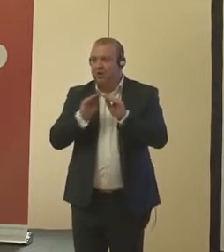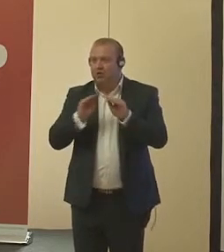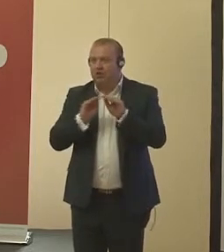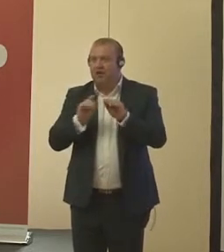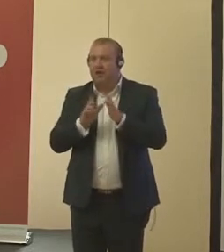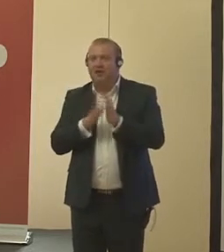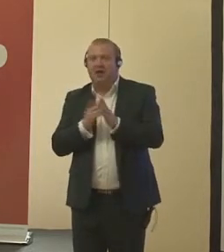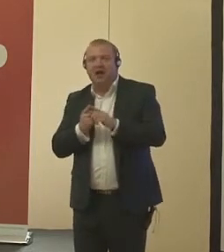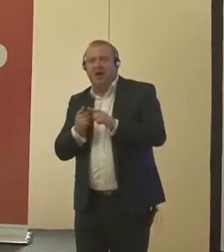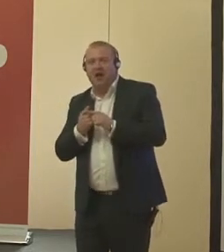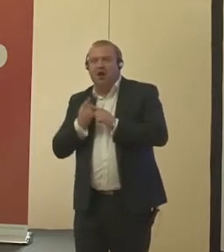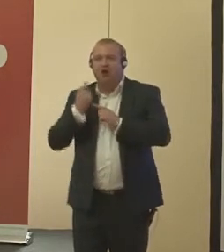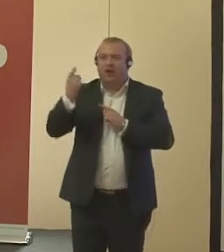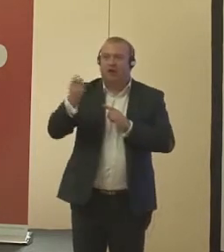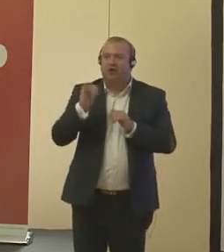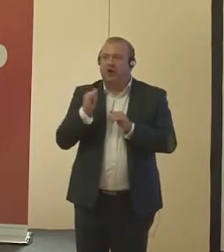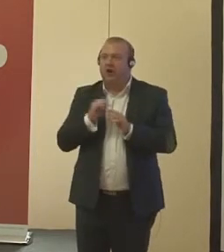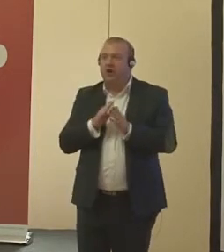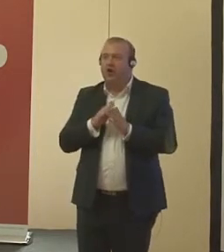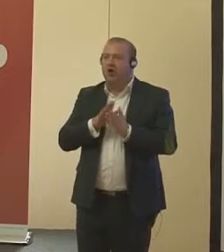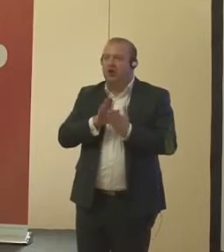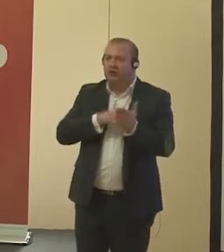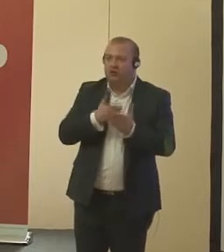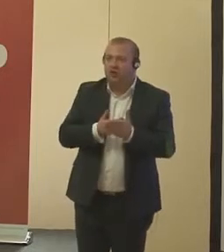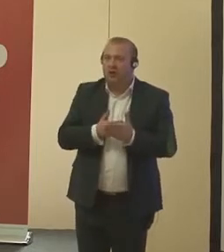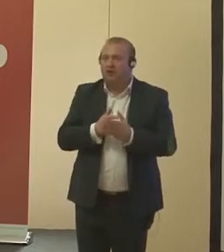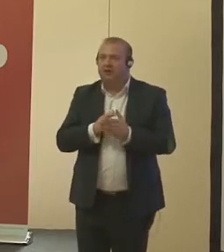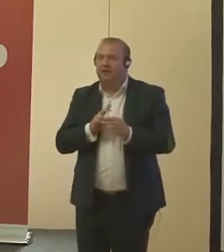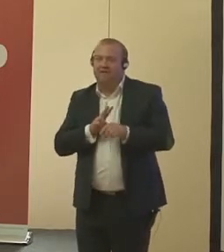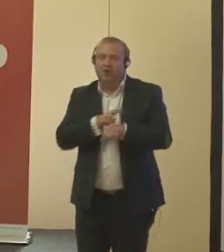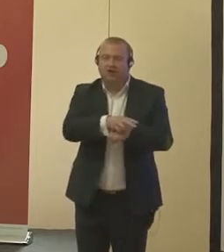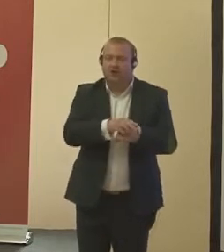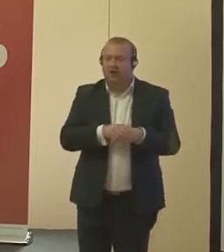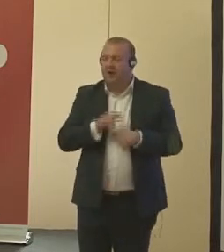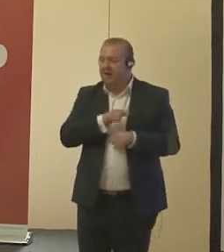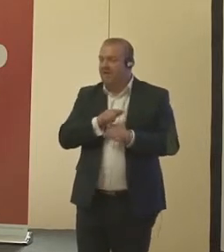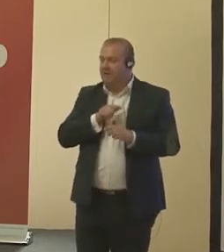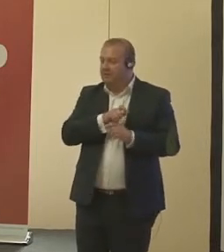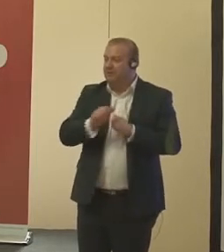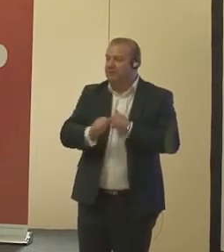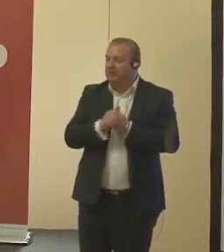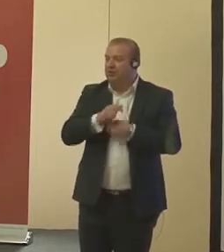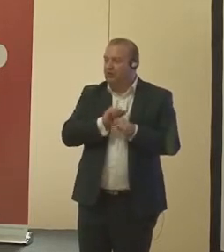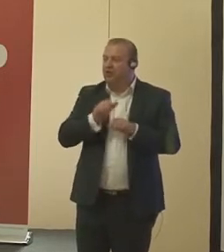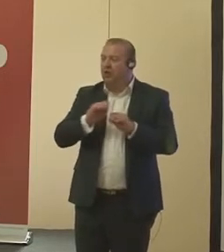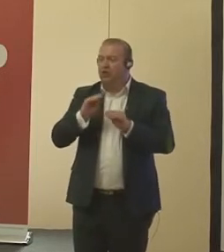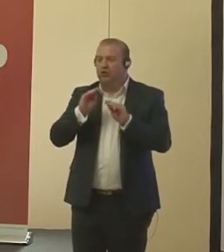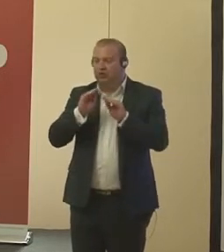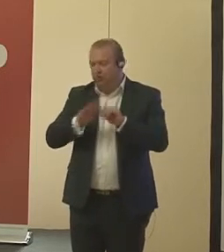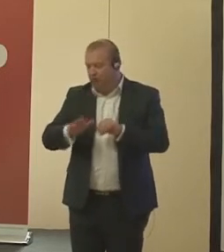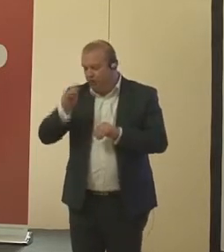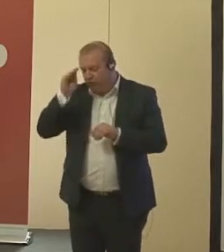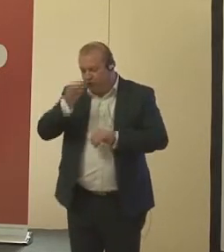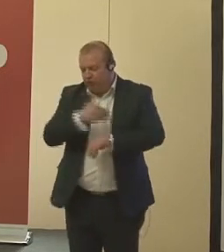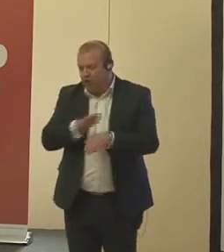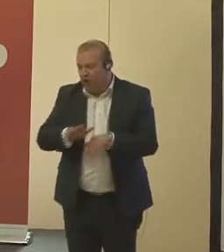case, we're looking at young people with medical needs who, for reason of their illness, which might be short or